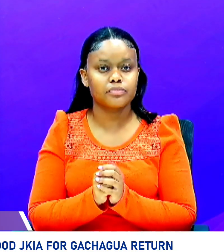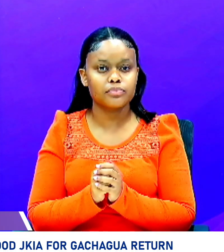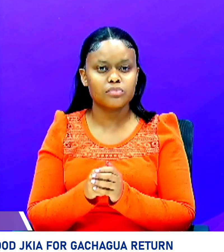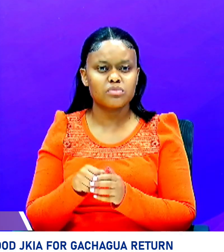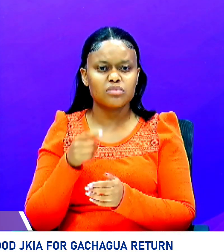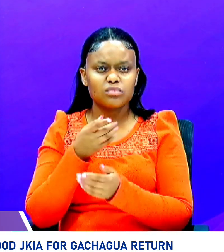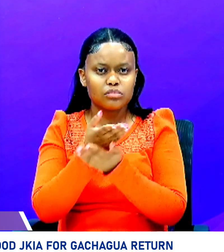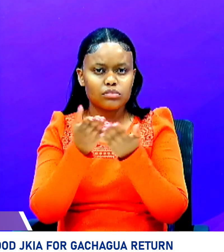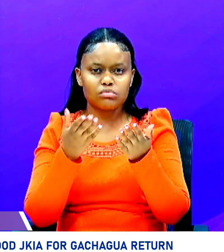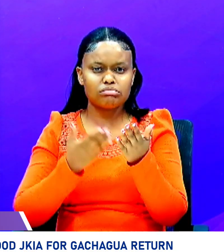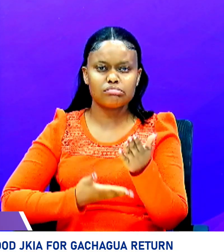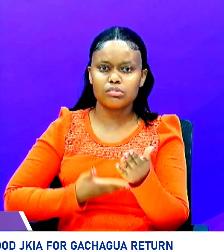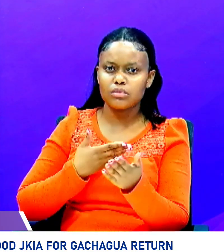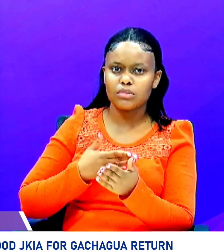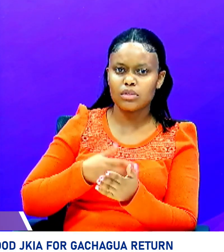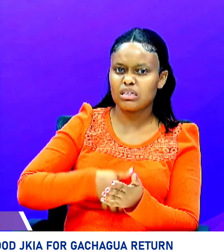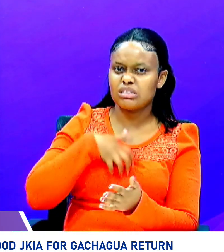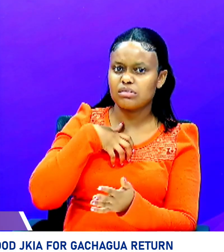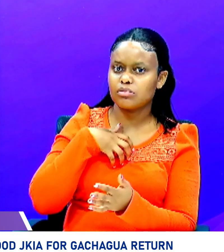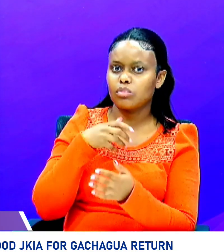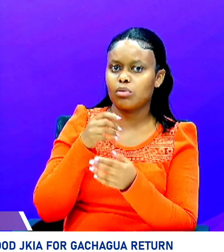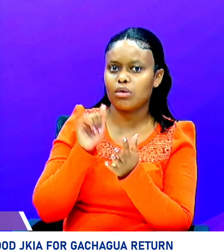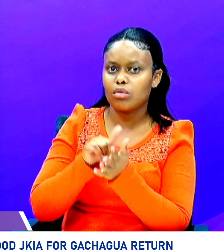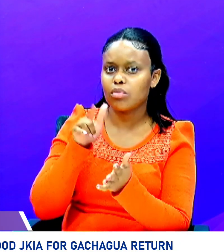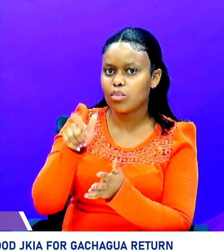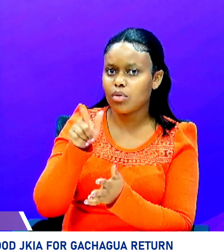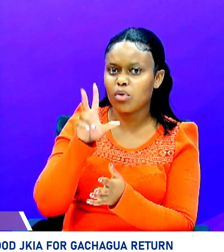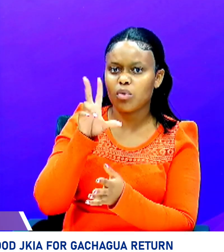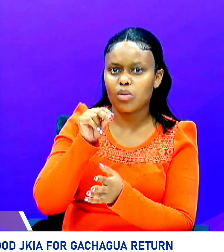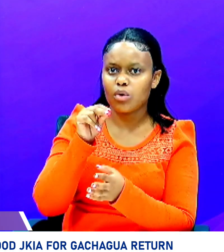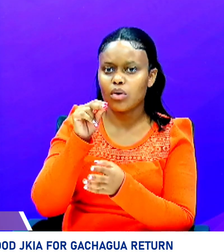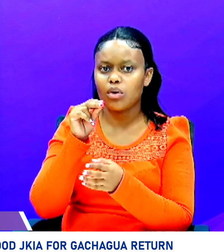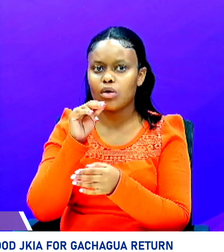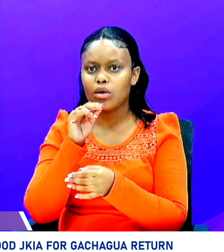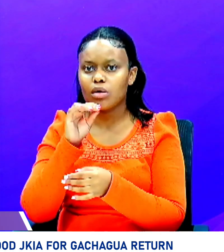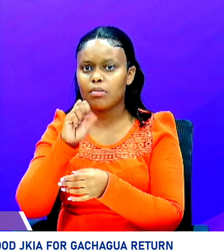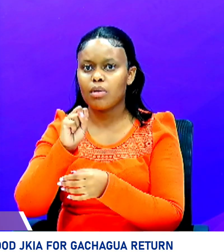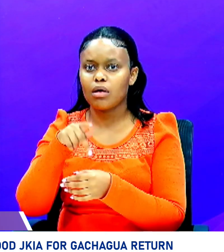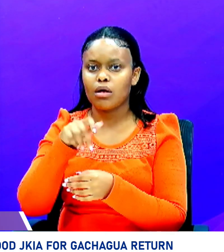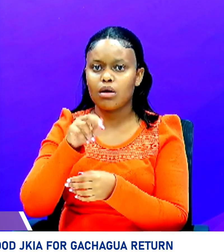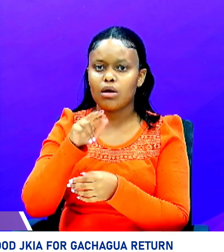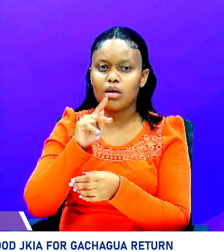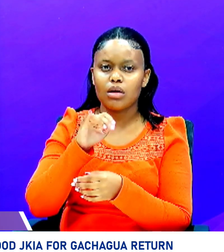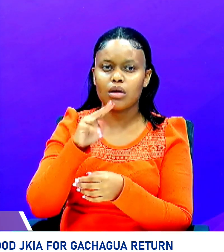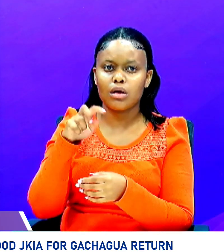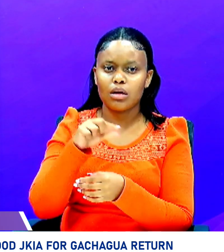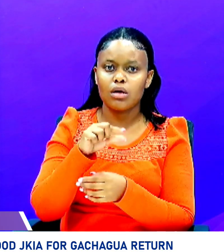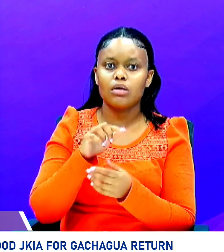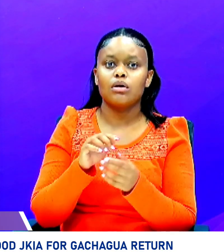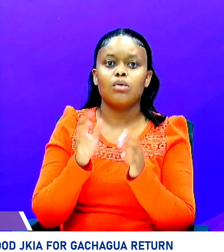their presence was peaceful and aimed at welcoming back their leader. They stressed that they had